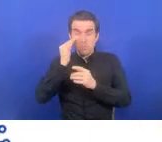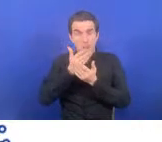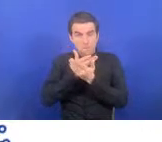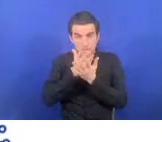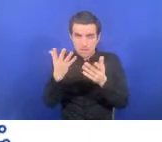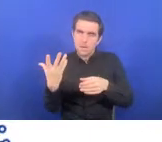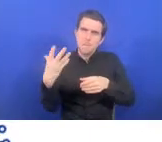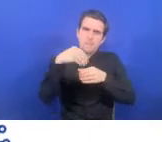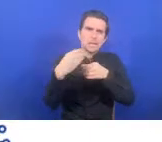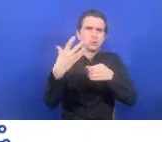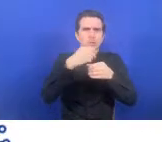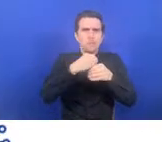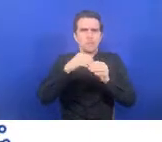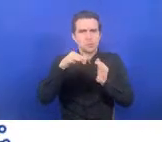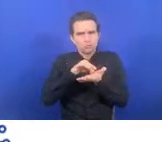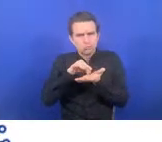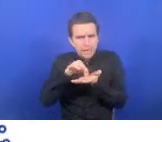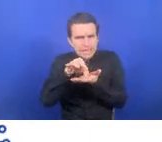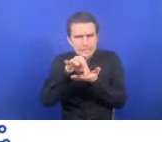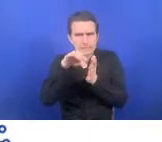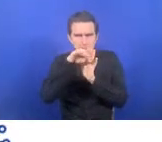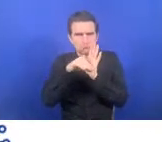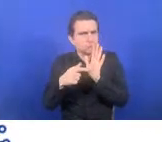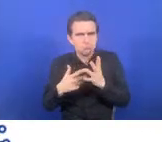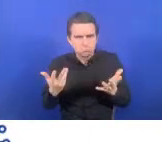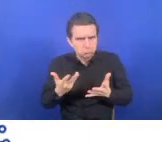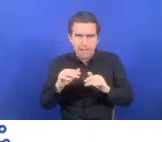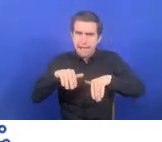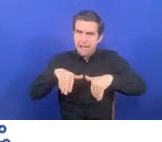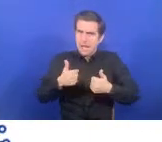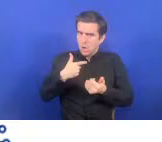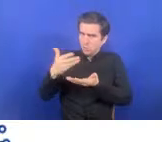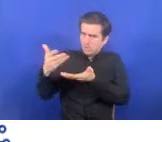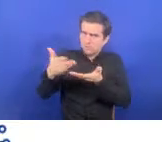women are employed in the sector, would it match that description?